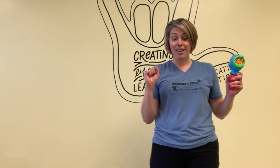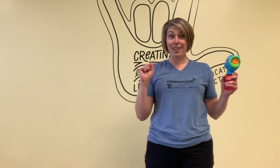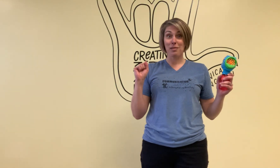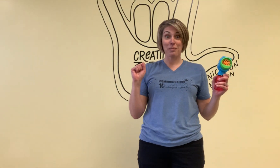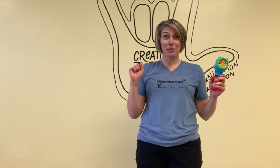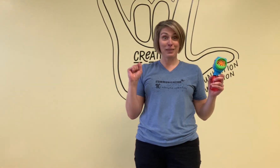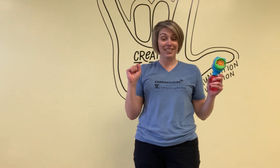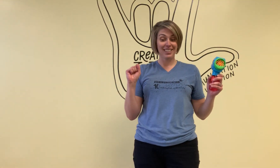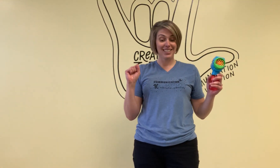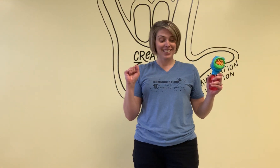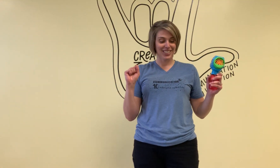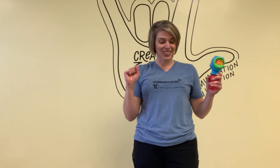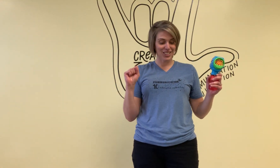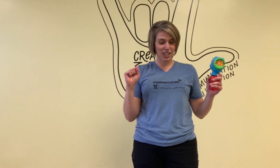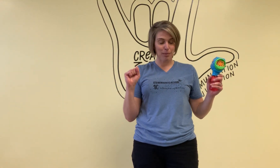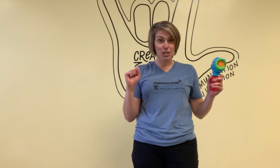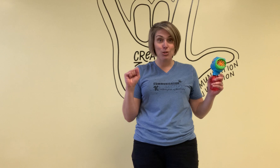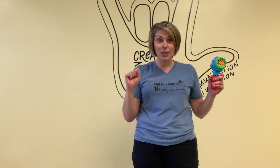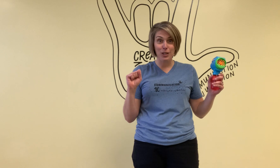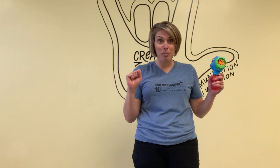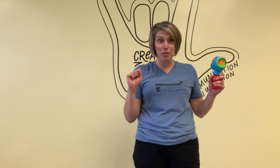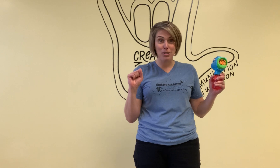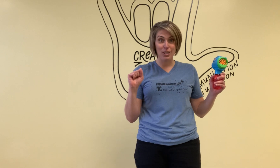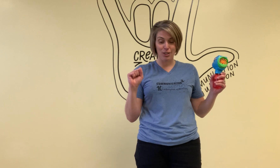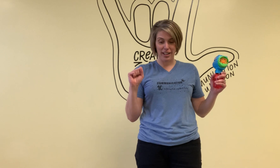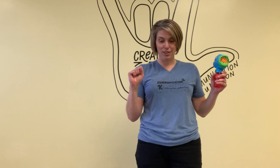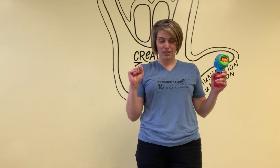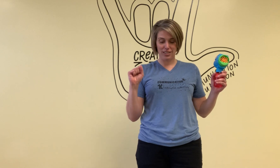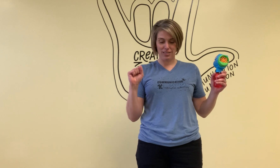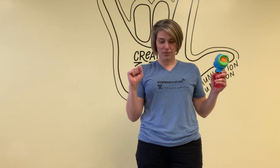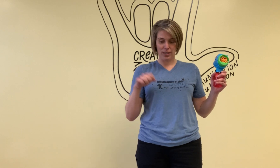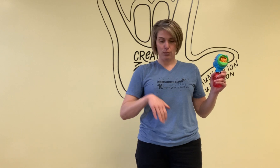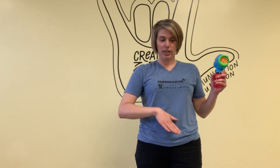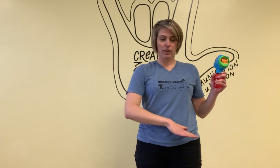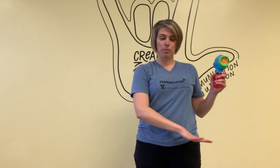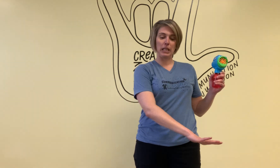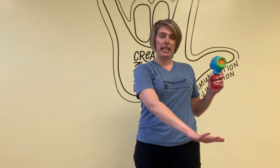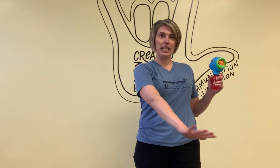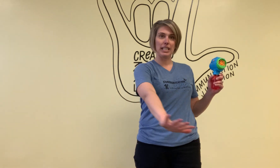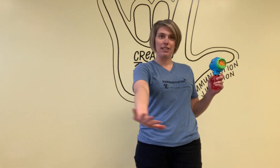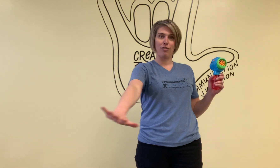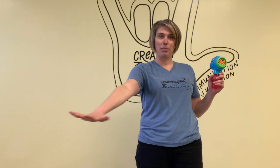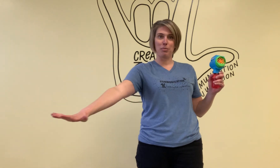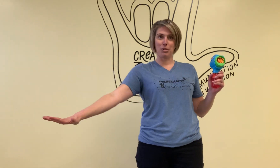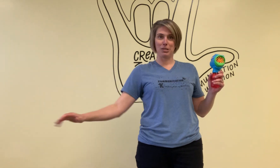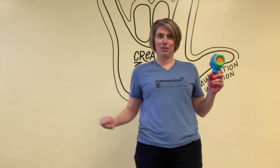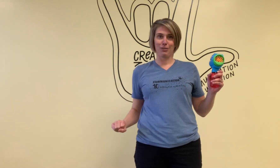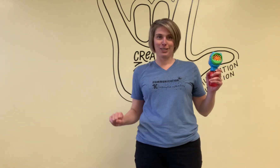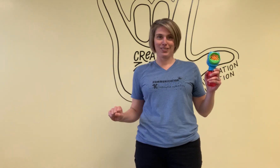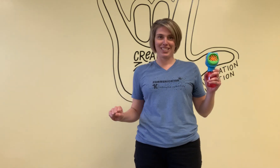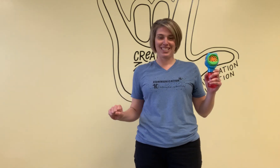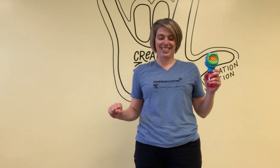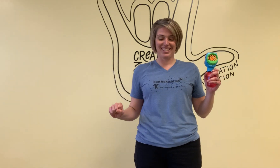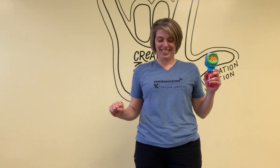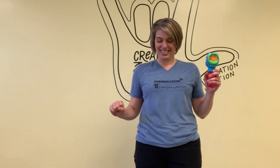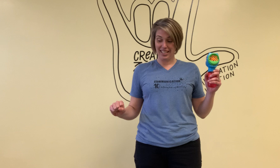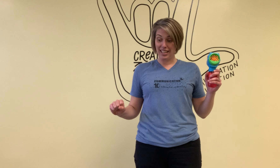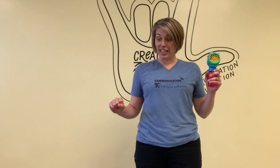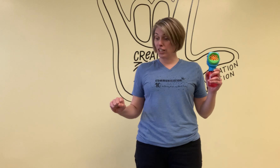pop. Good job. Did you get all the bubbles at your house? We have a blanket of bubbles in front of us. Can